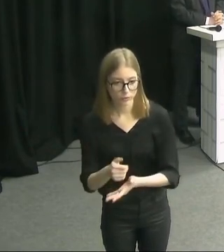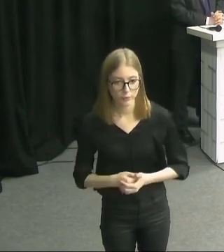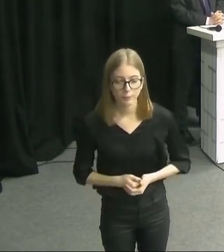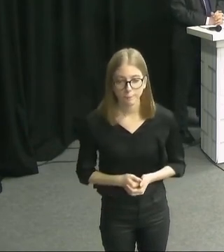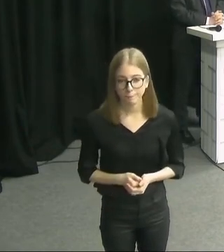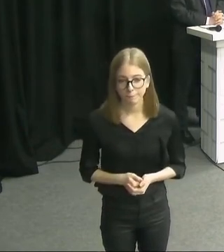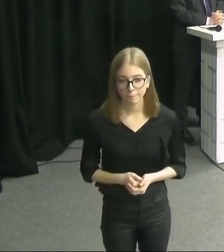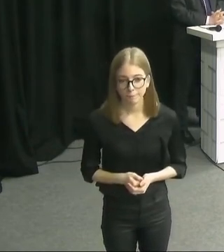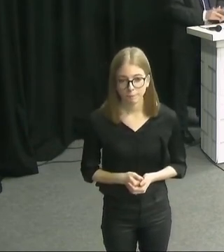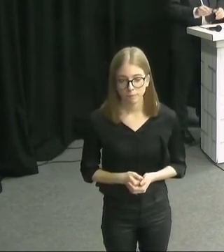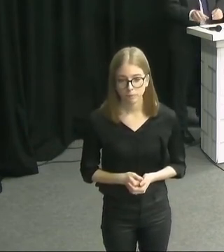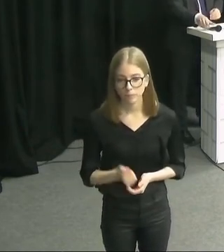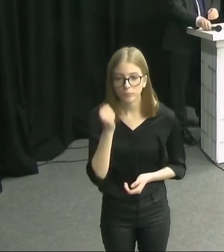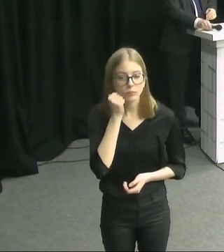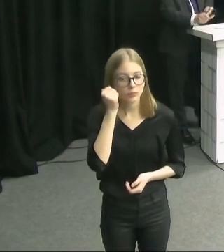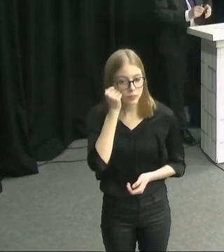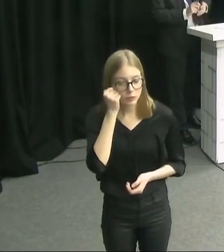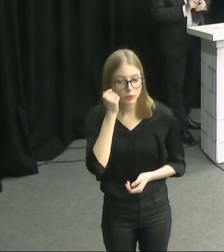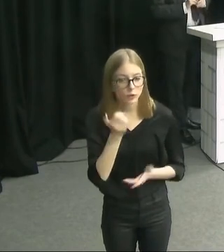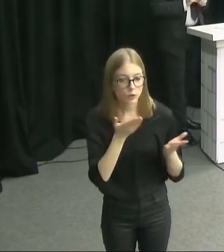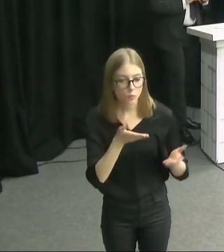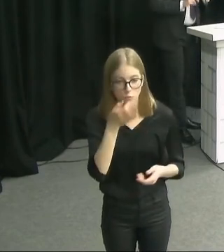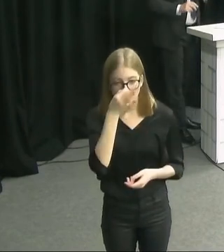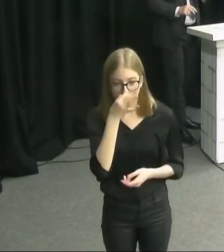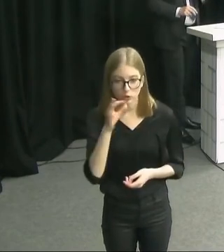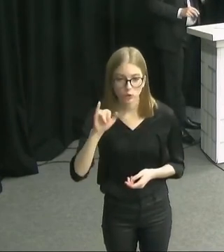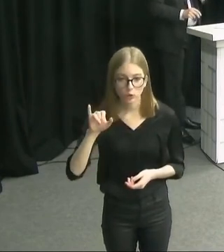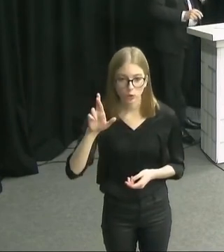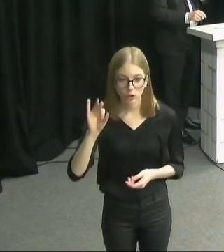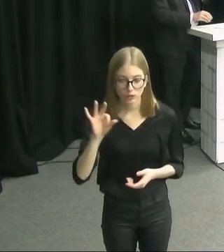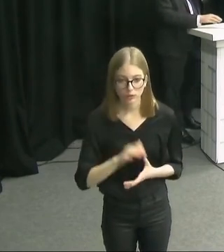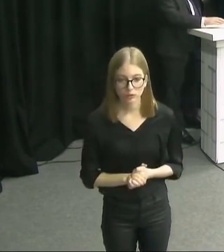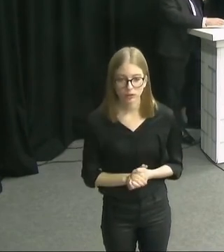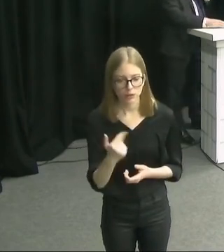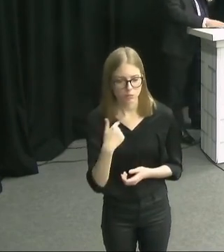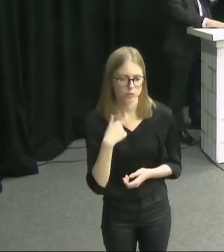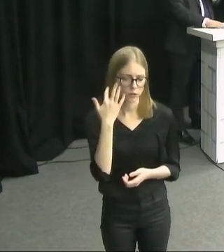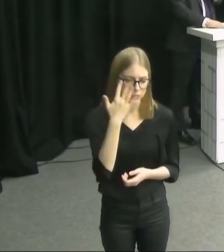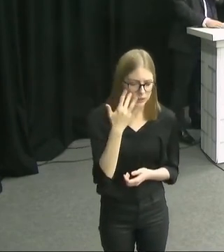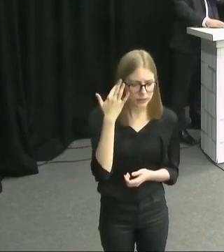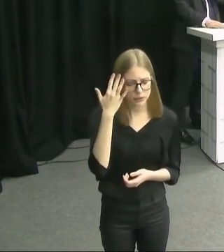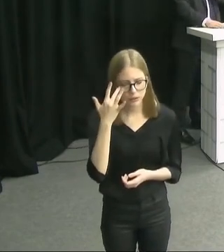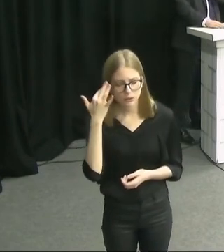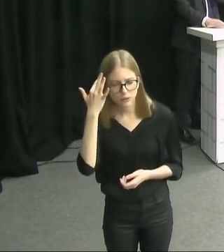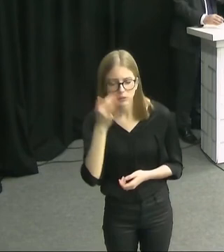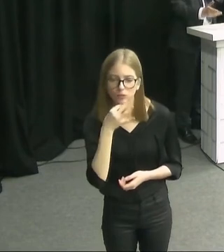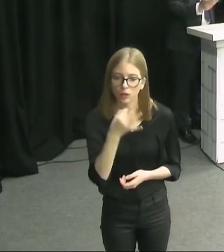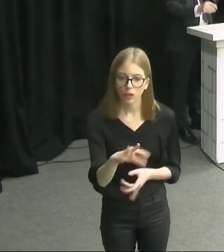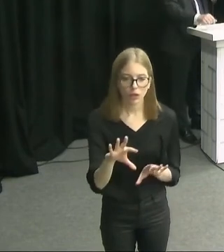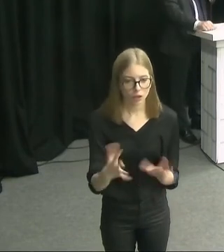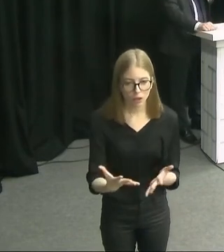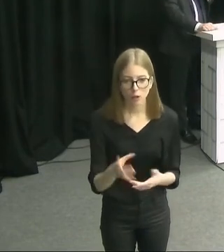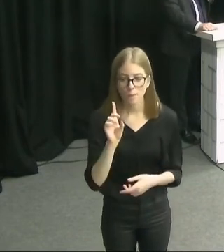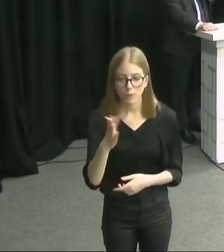in the 21st century. It's an important competence amongst others. Thank you, Professor Juras. Yes, I believe,